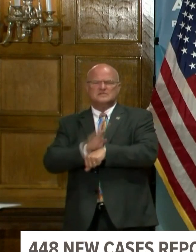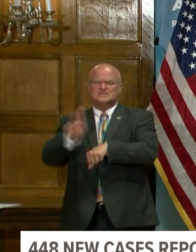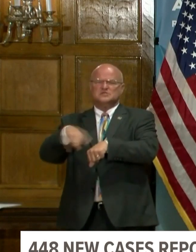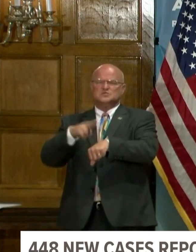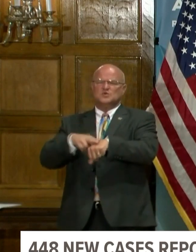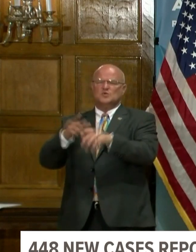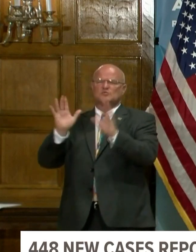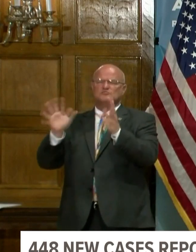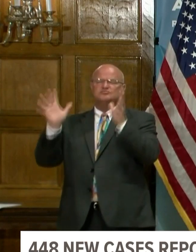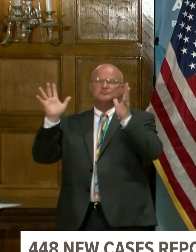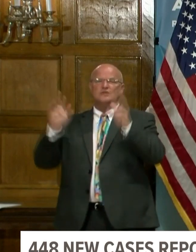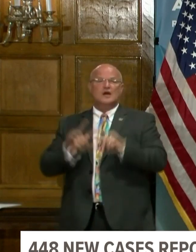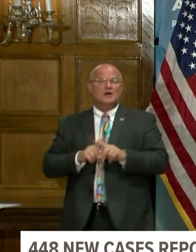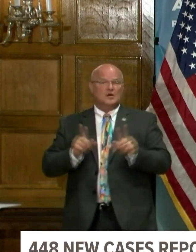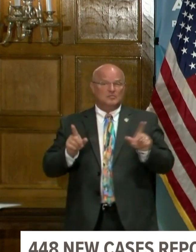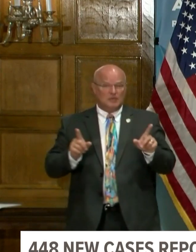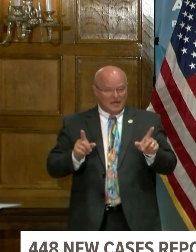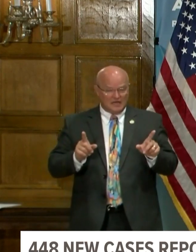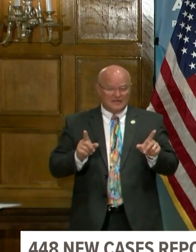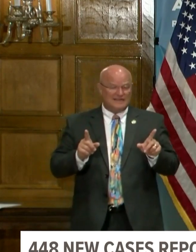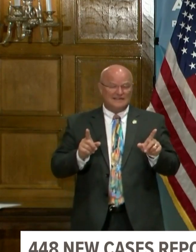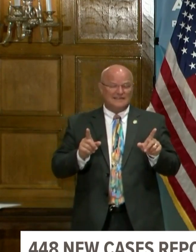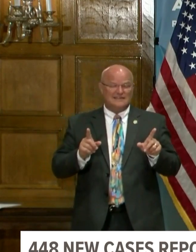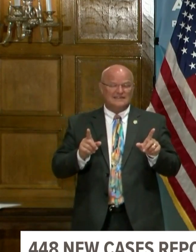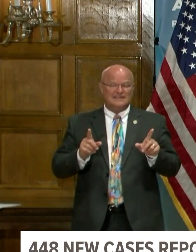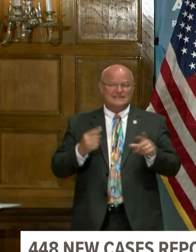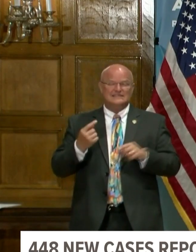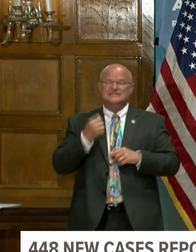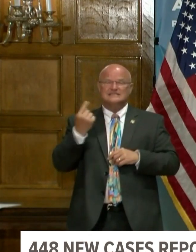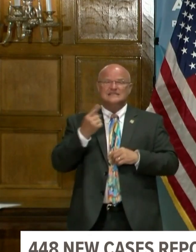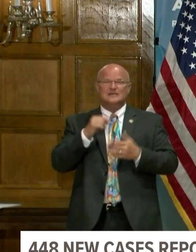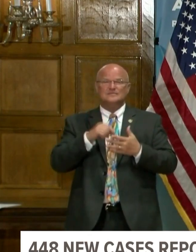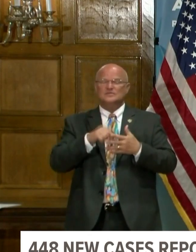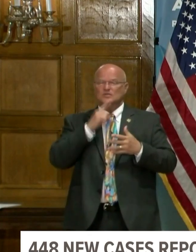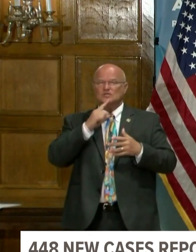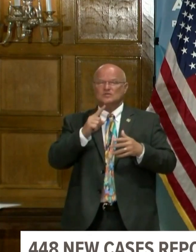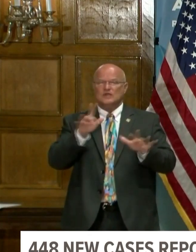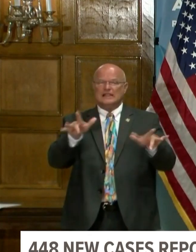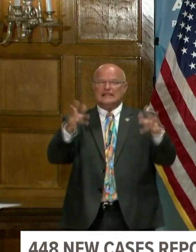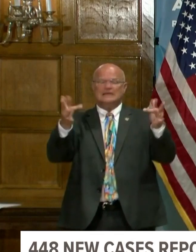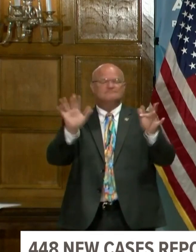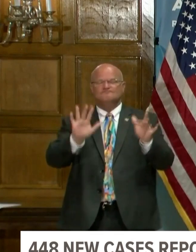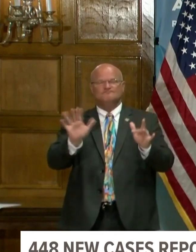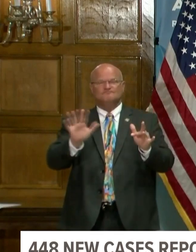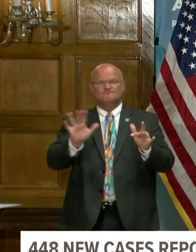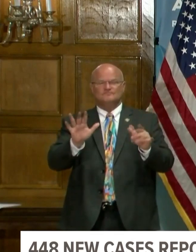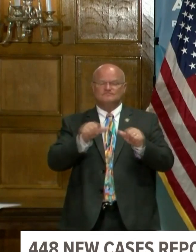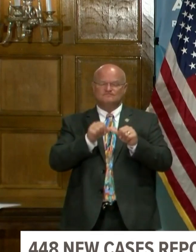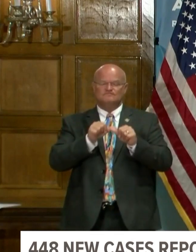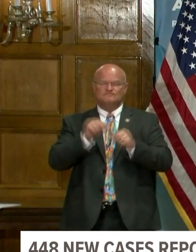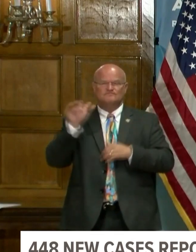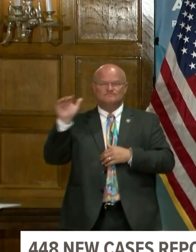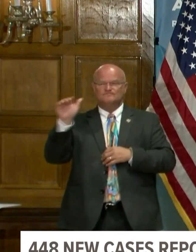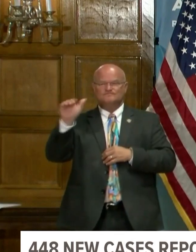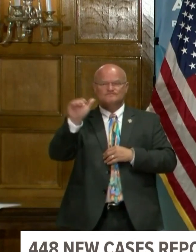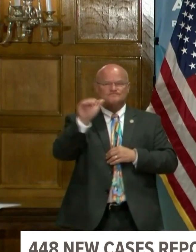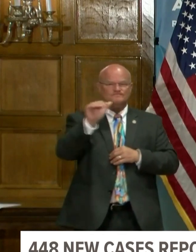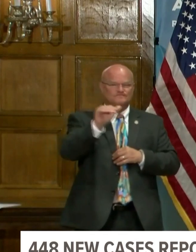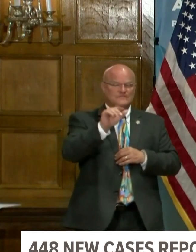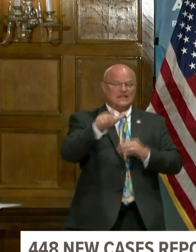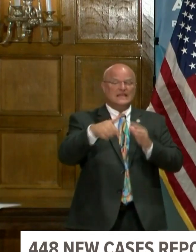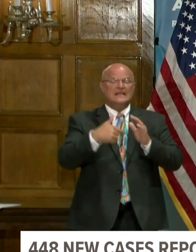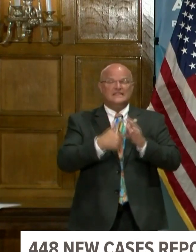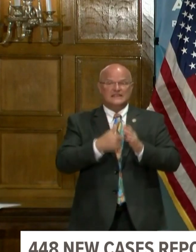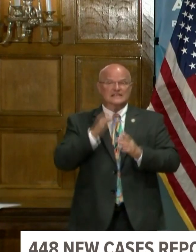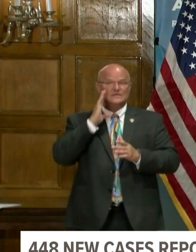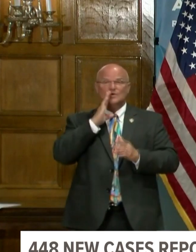business, but it's not something that you take lightly, and we have to constantly remind people this is